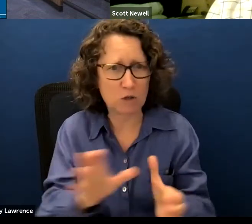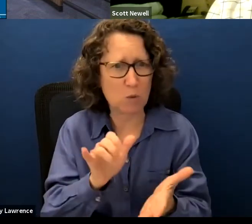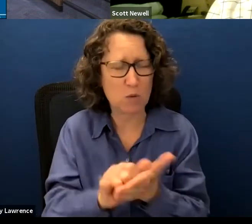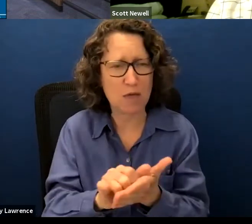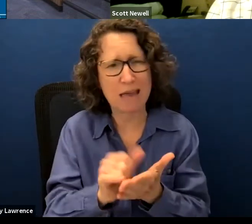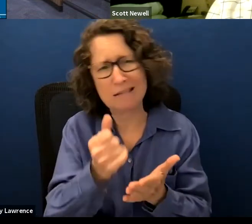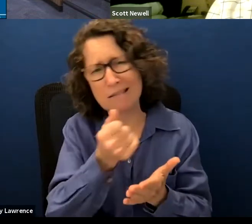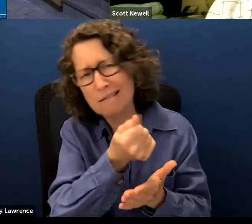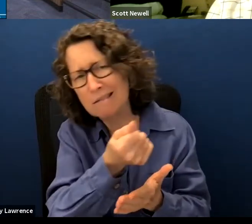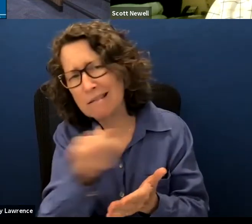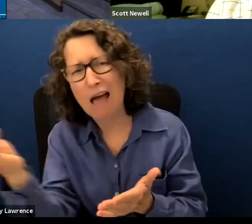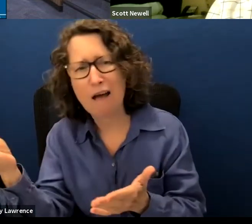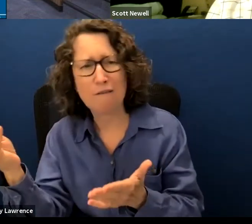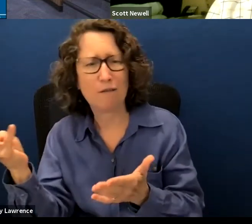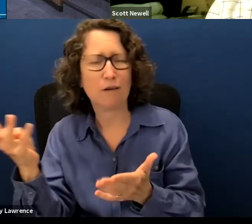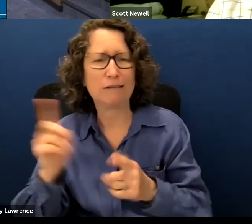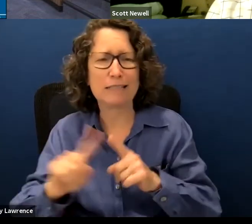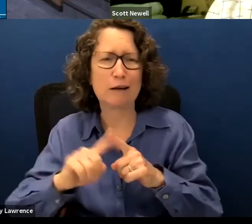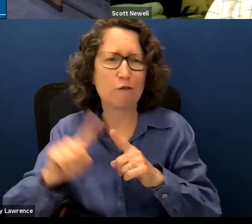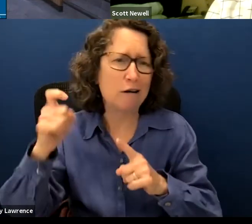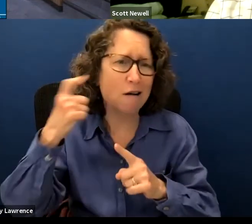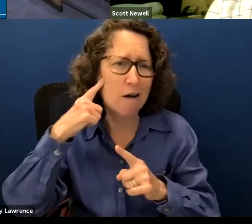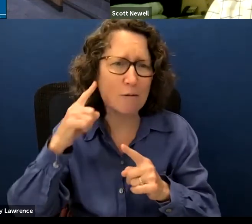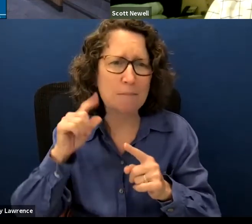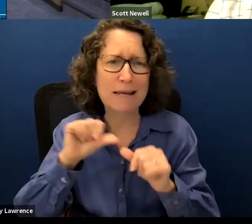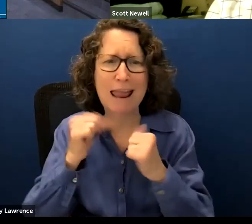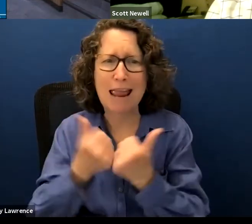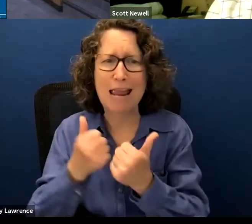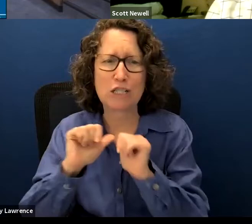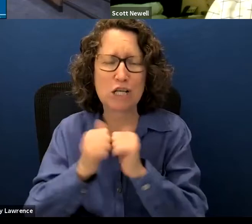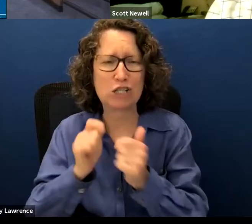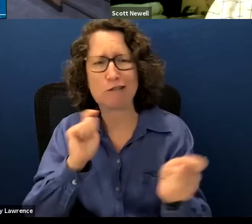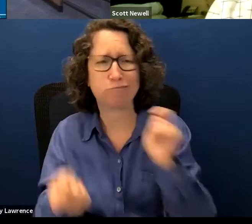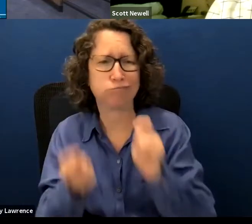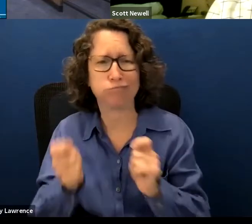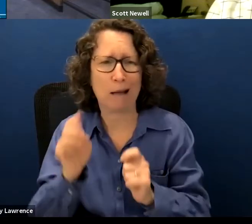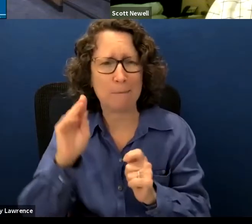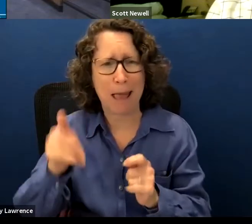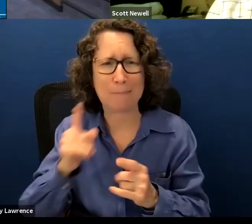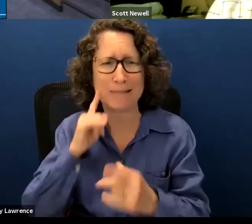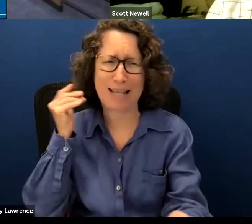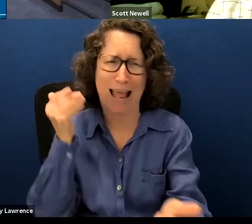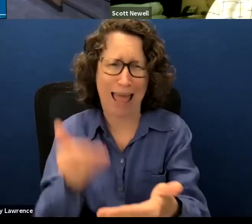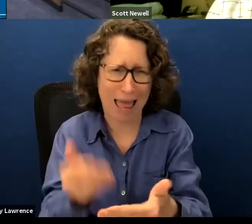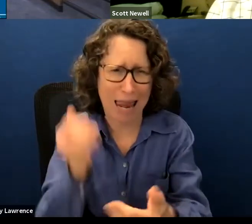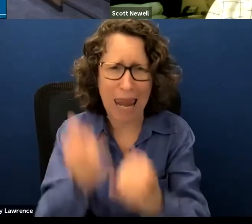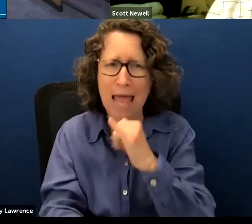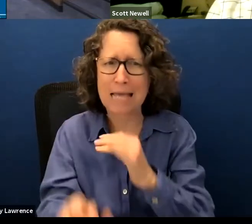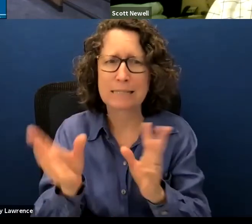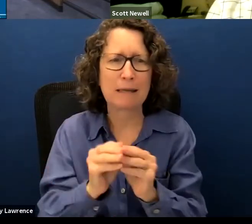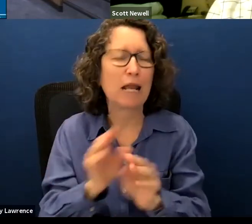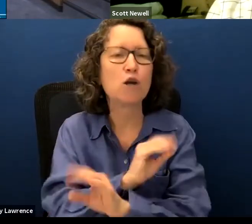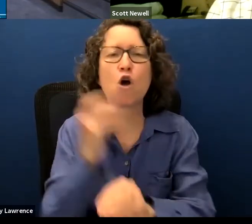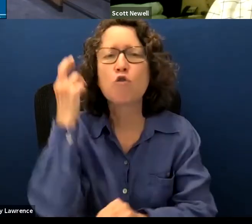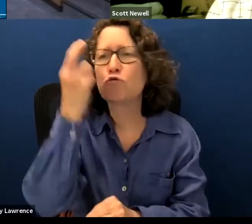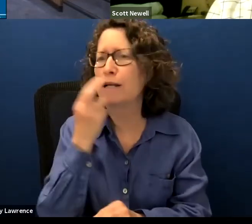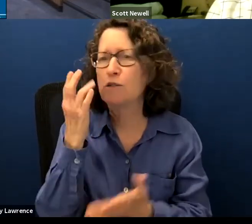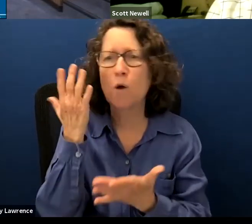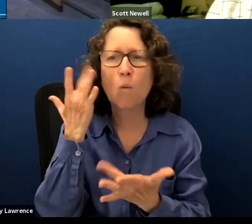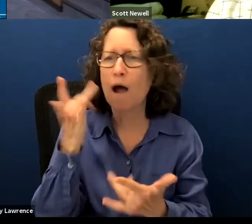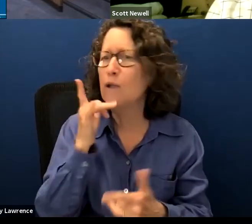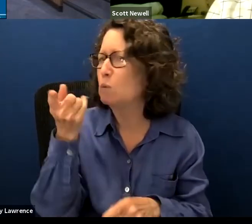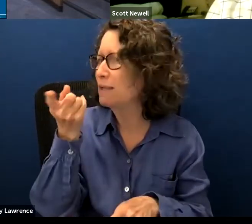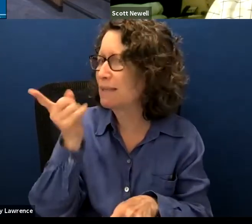or scores of government agencies revised maps until the last meeting. There's no reason why you